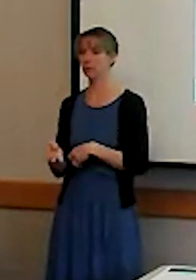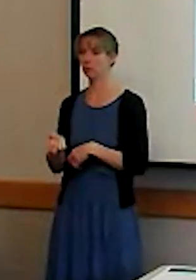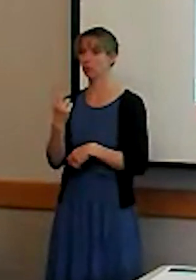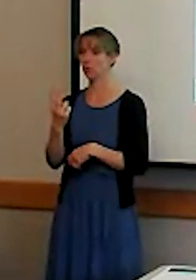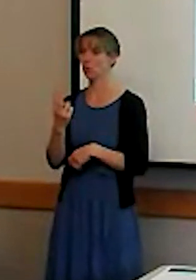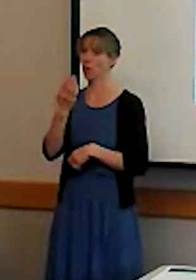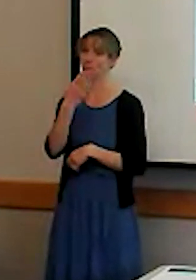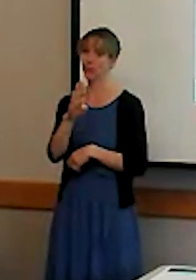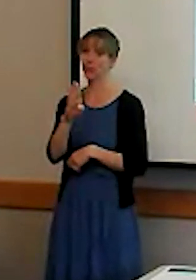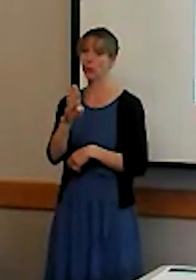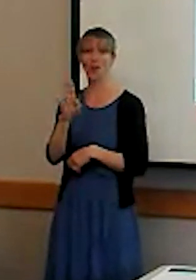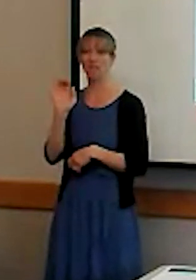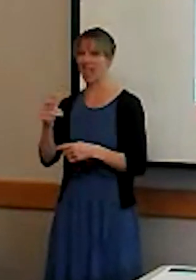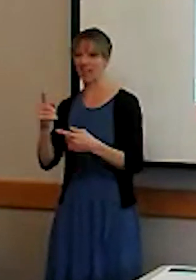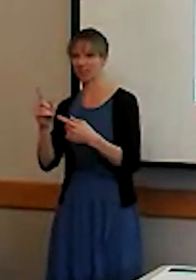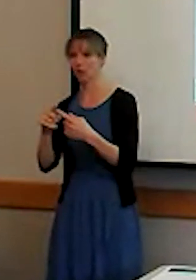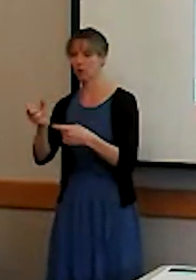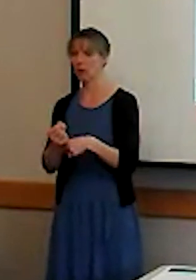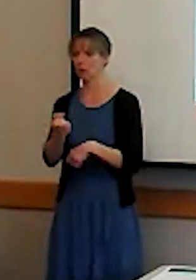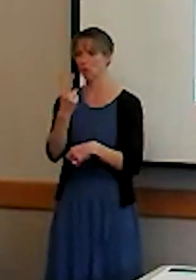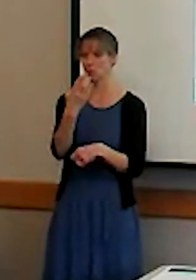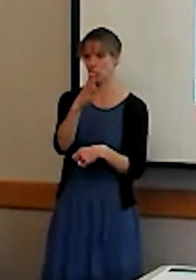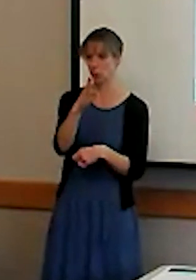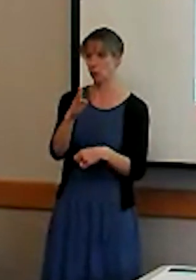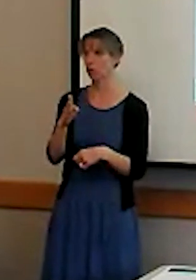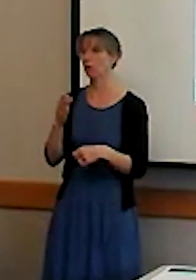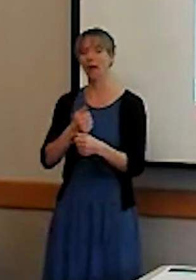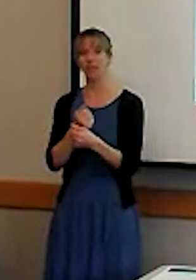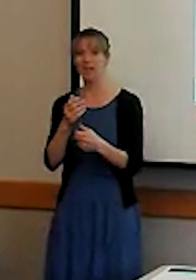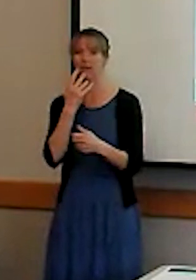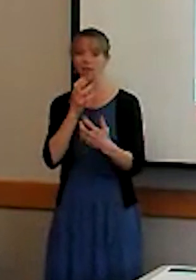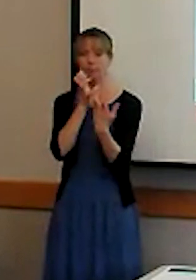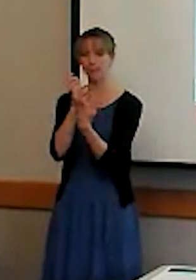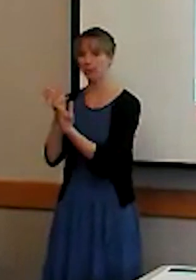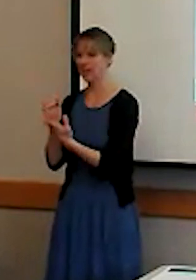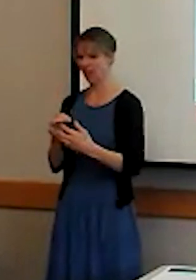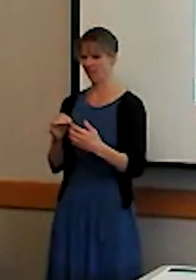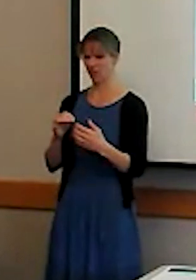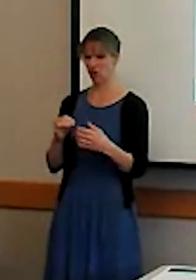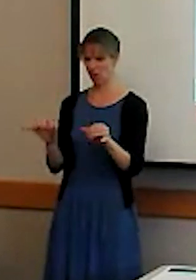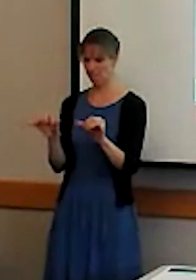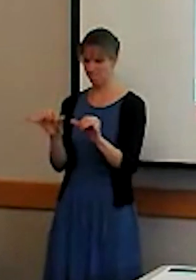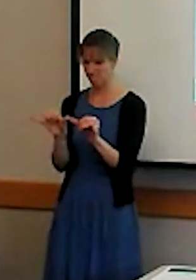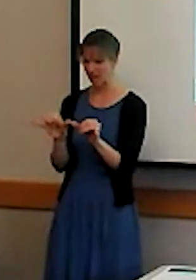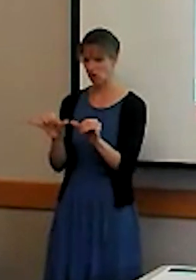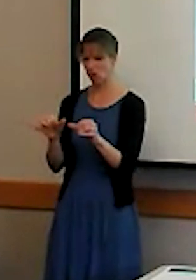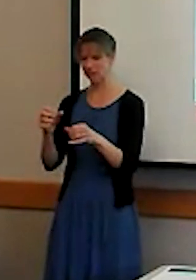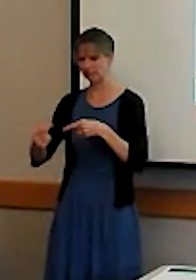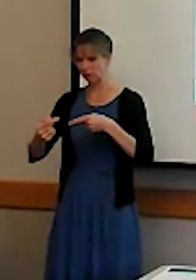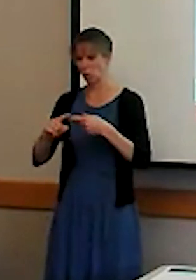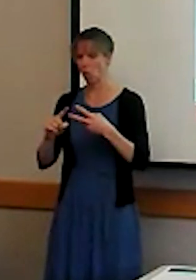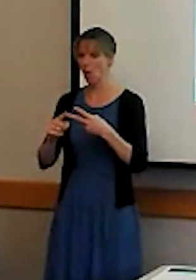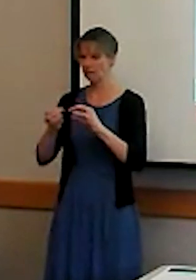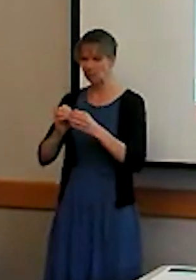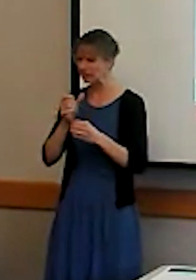2 blue of this one, and you grab 2 blue. So everything is color-coded. So if you have trouble with measurements or